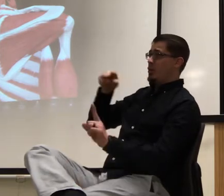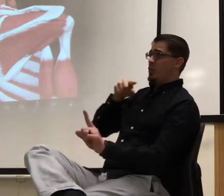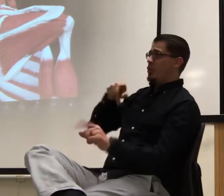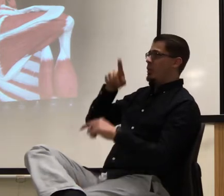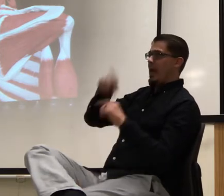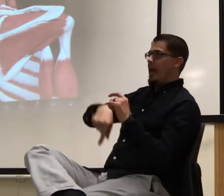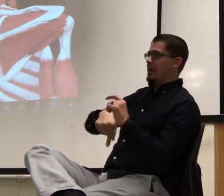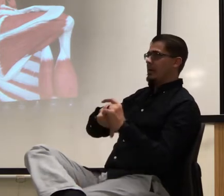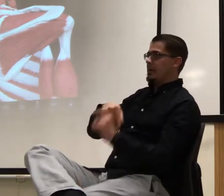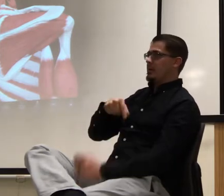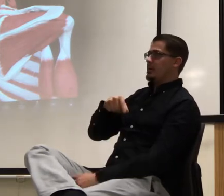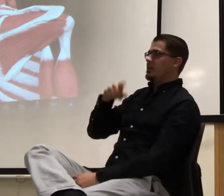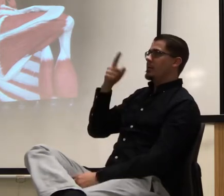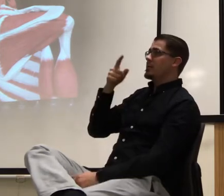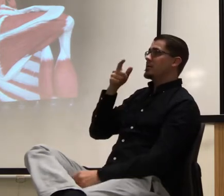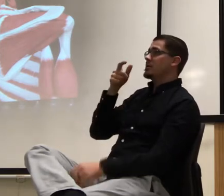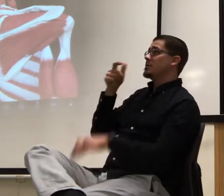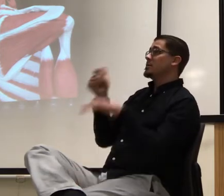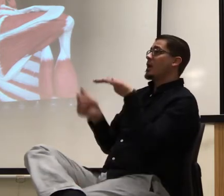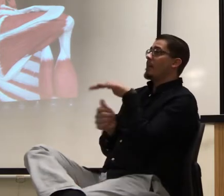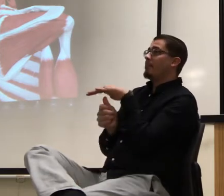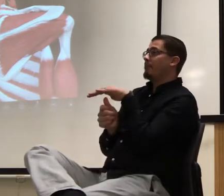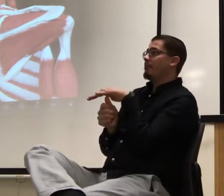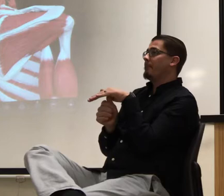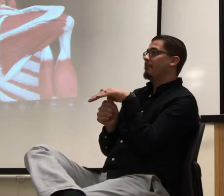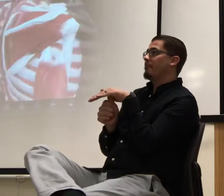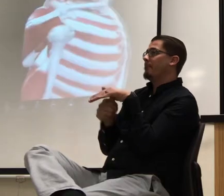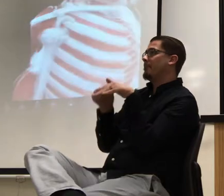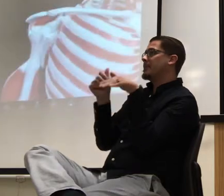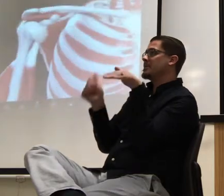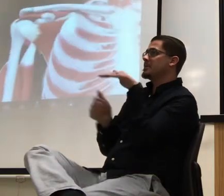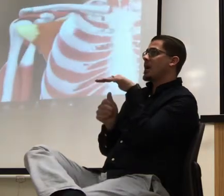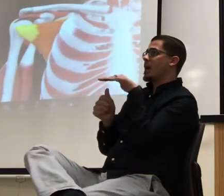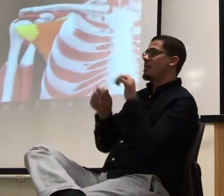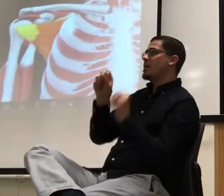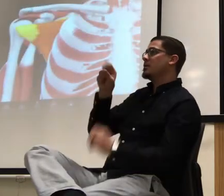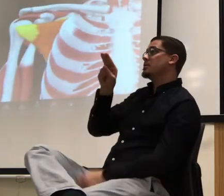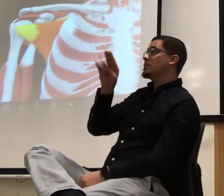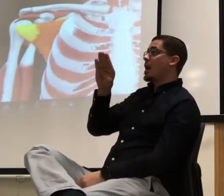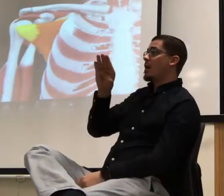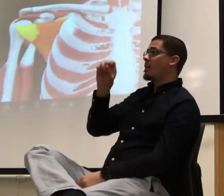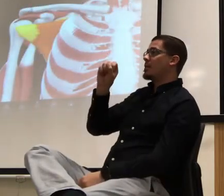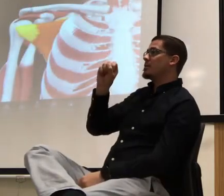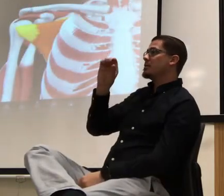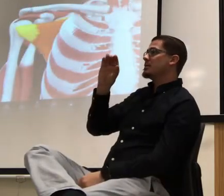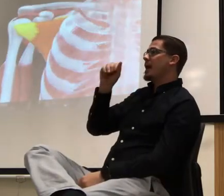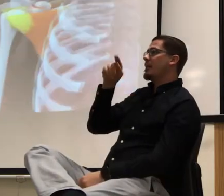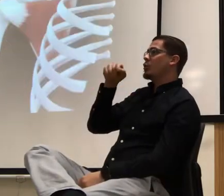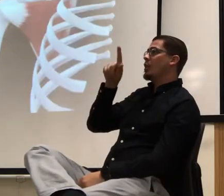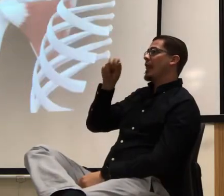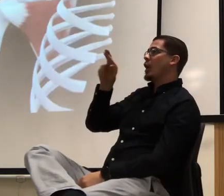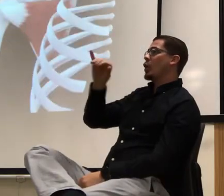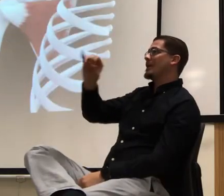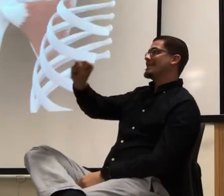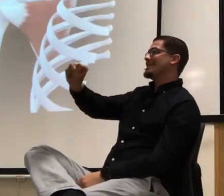it. It's sub, it's underneath, right? Subscapularis. So let me isolate it.